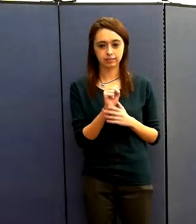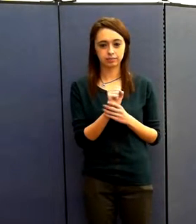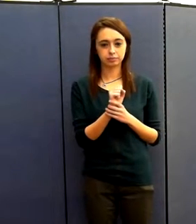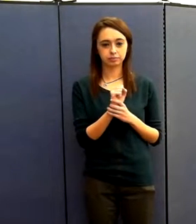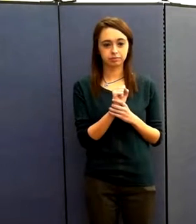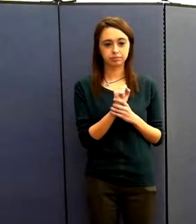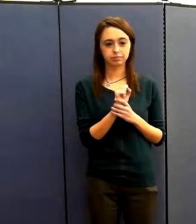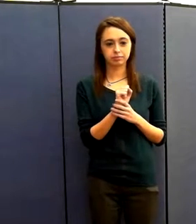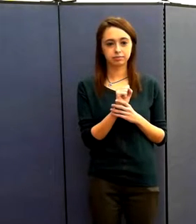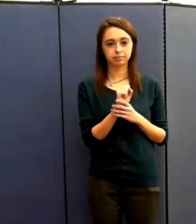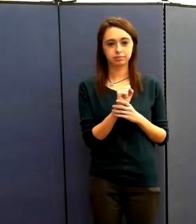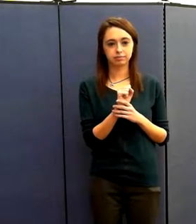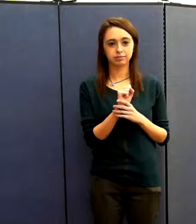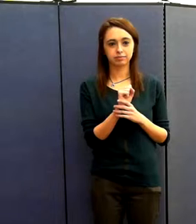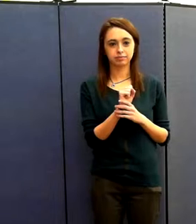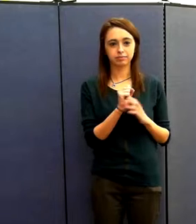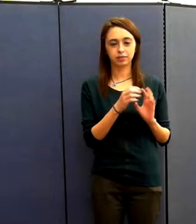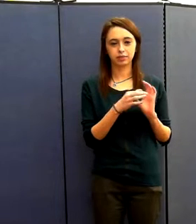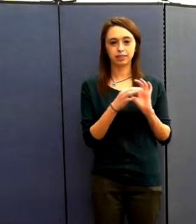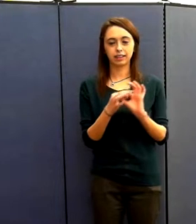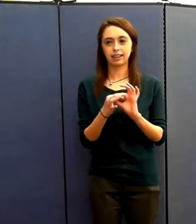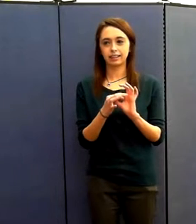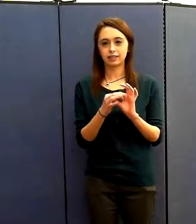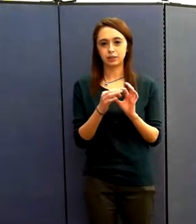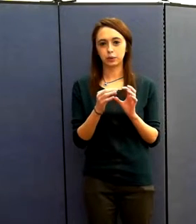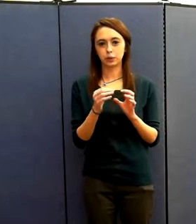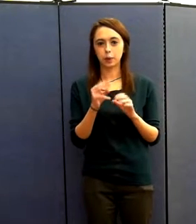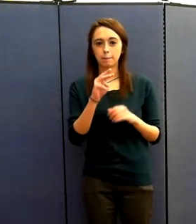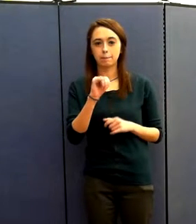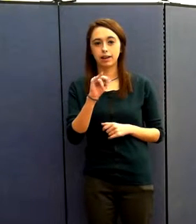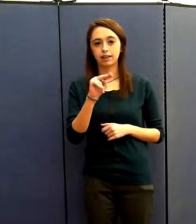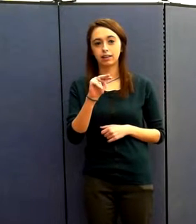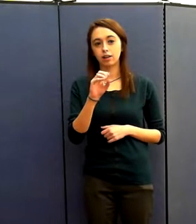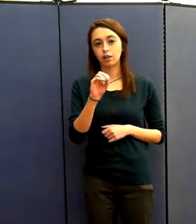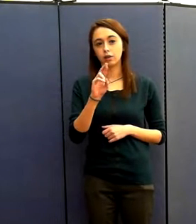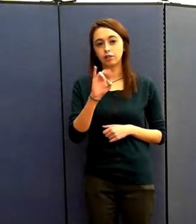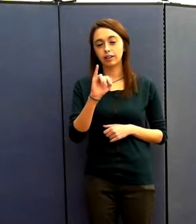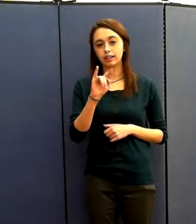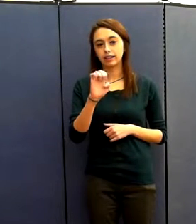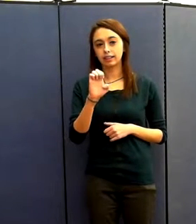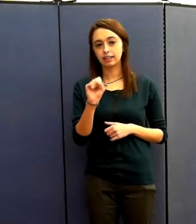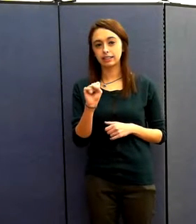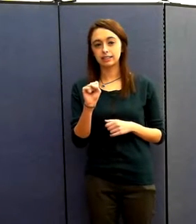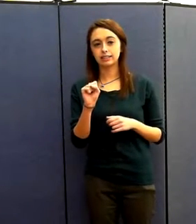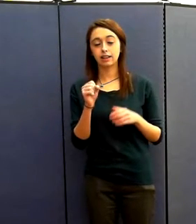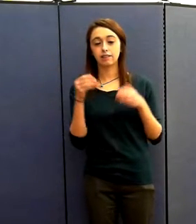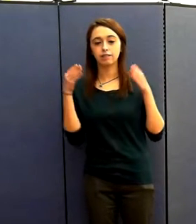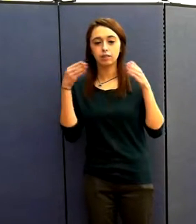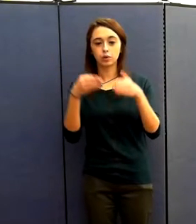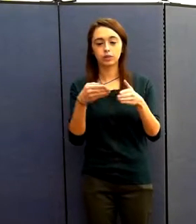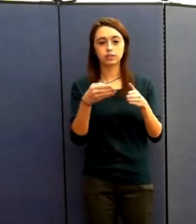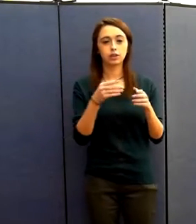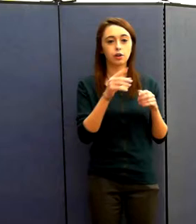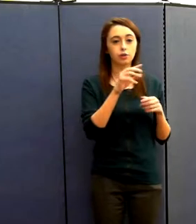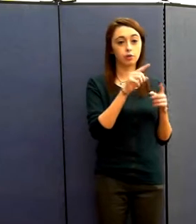to intercultural communication research, which has traditionally focused on race, ethnicity, and